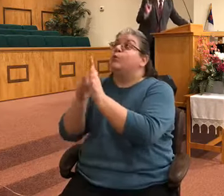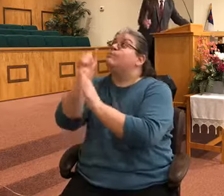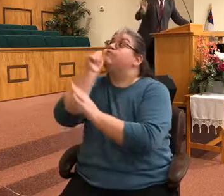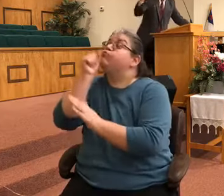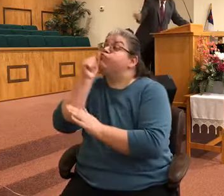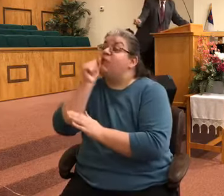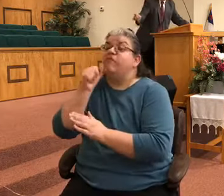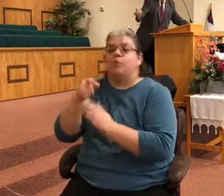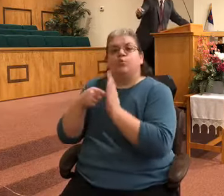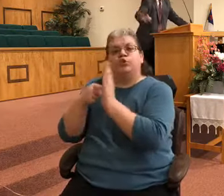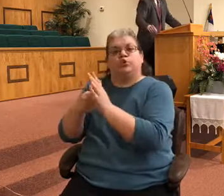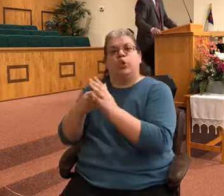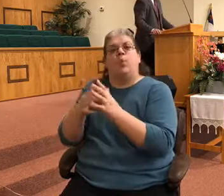degree of victory in public.